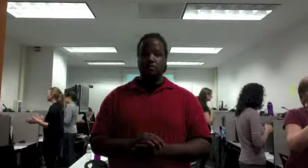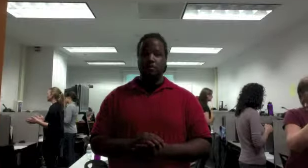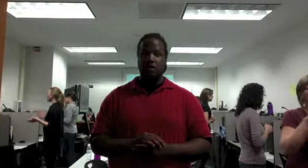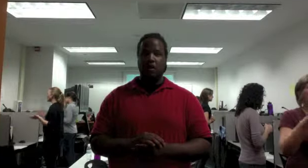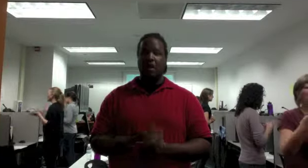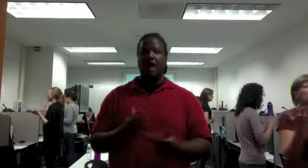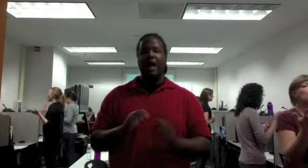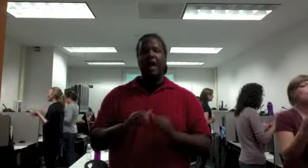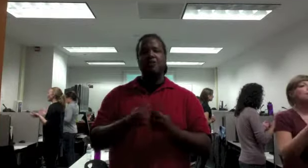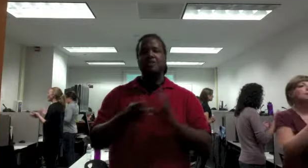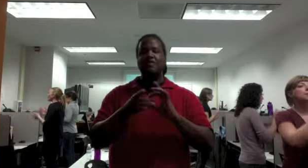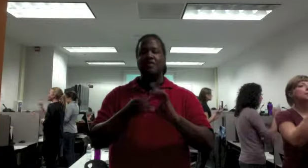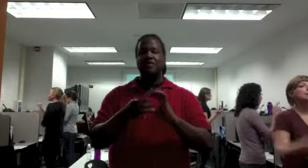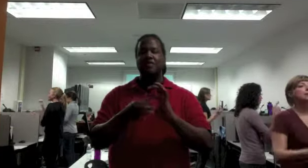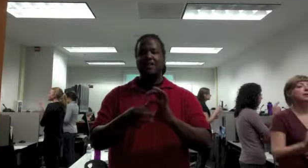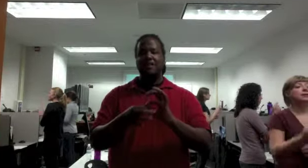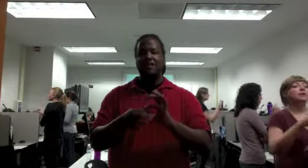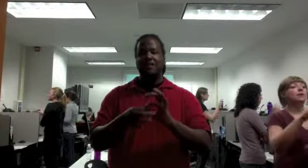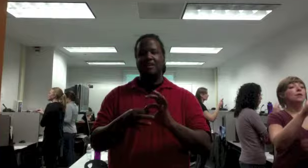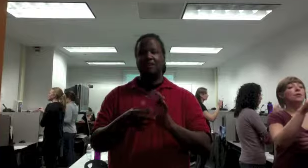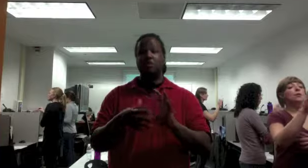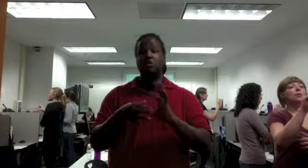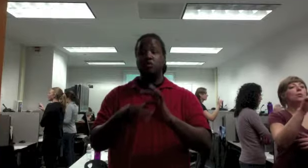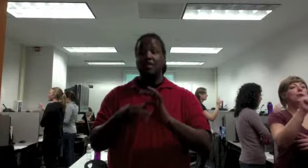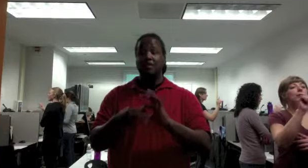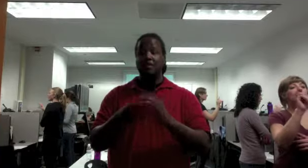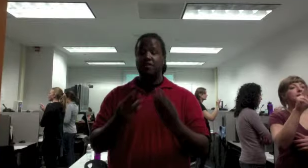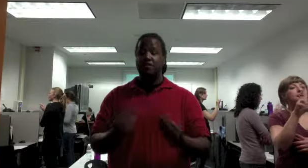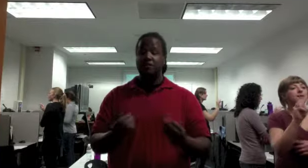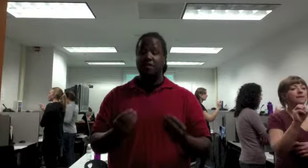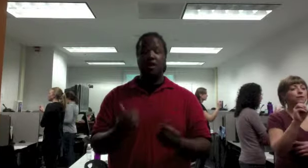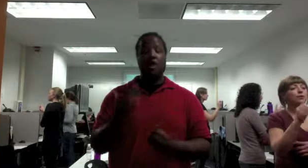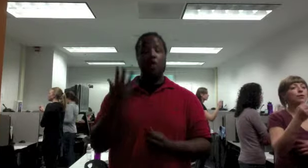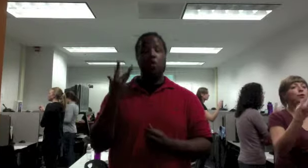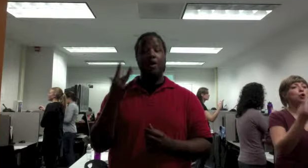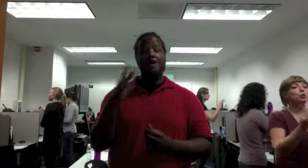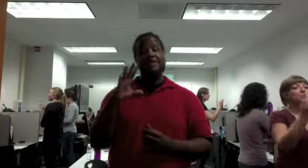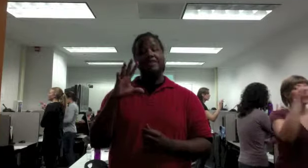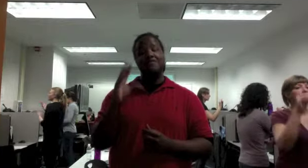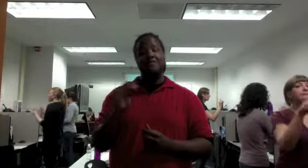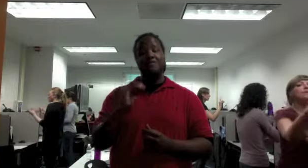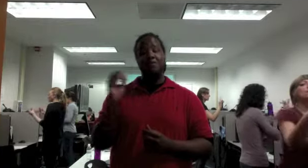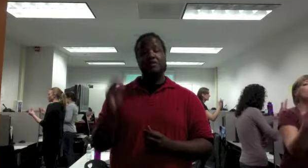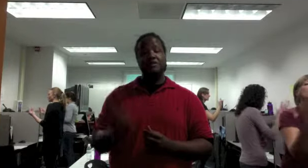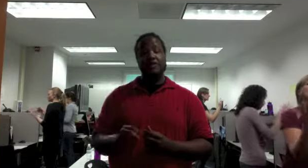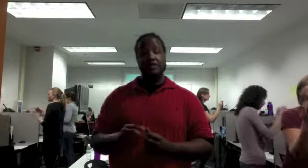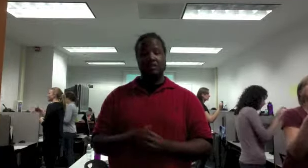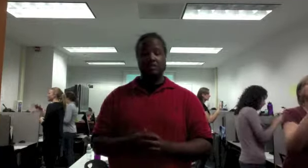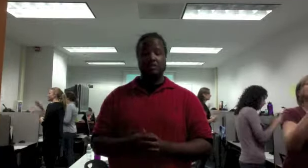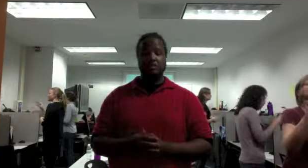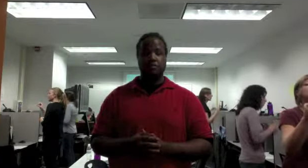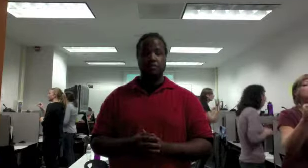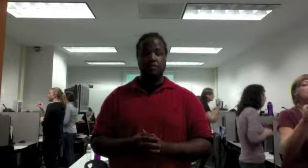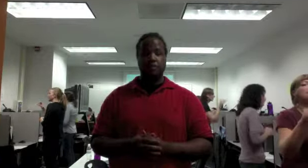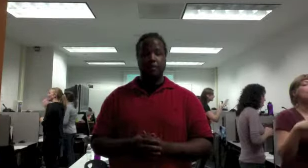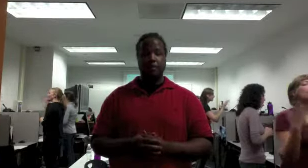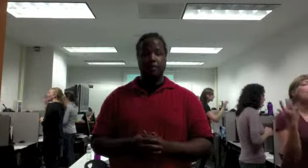this box of air that I've got. What? And then the relative humidity. What's